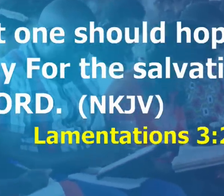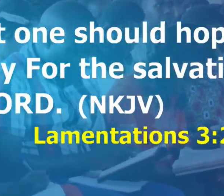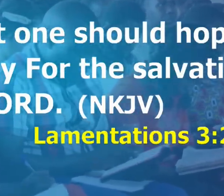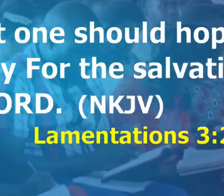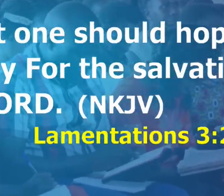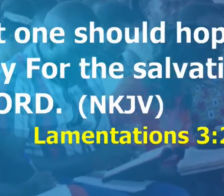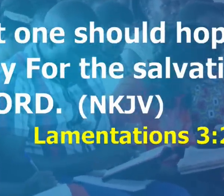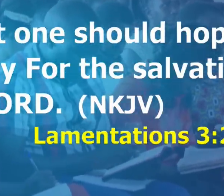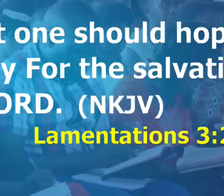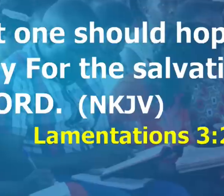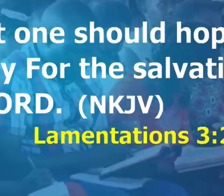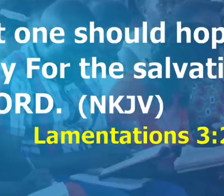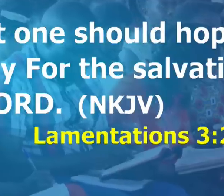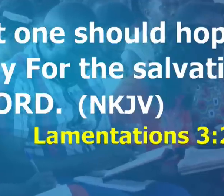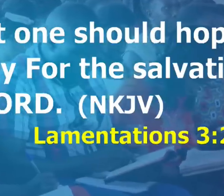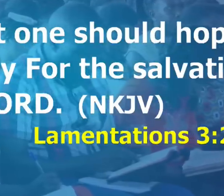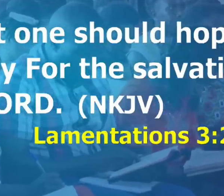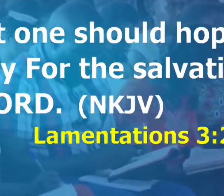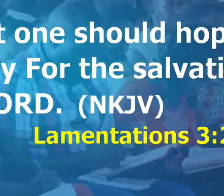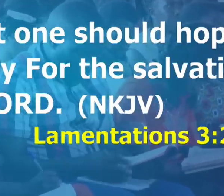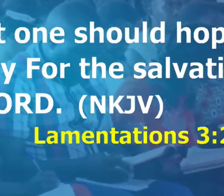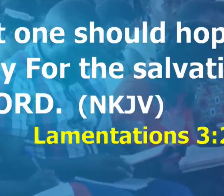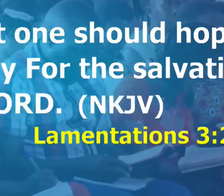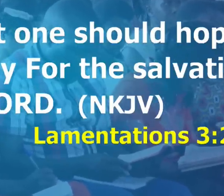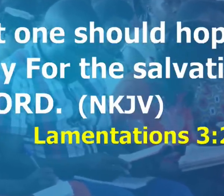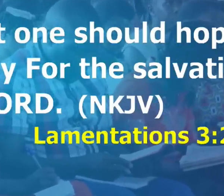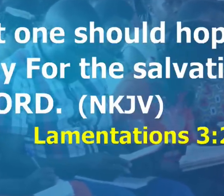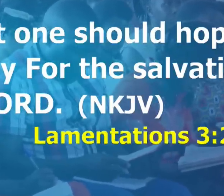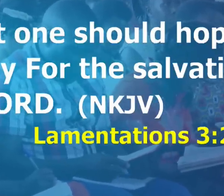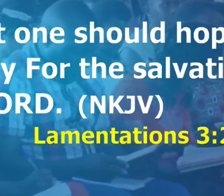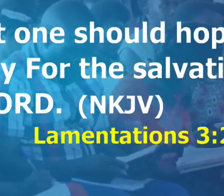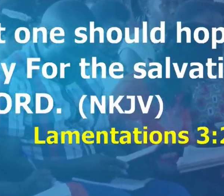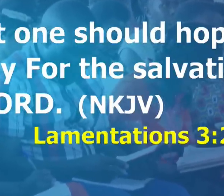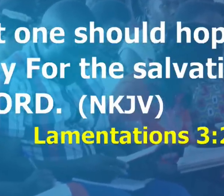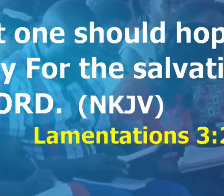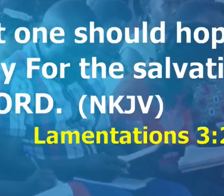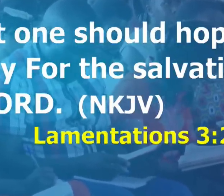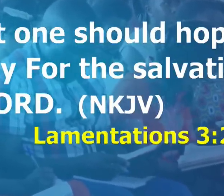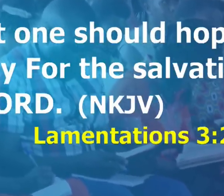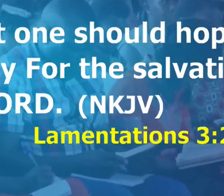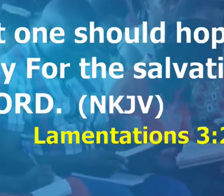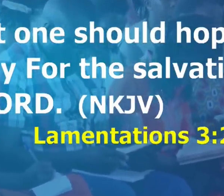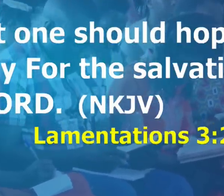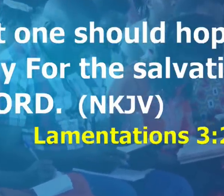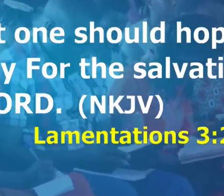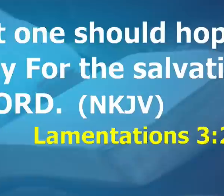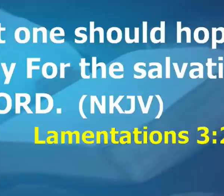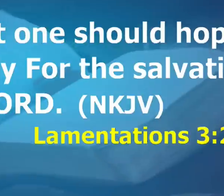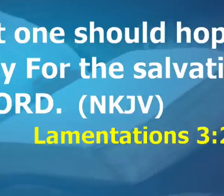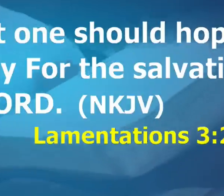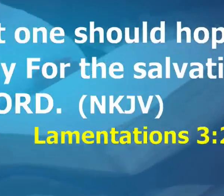emeke bweyogera chenava musubira. Mukama abamulungi eri